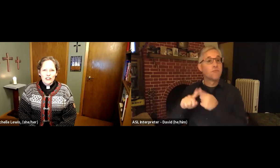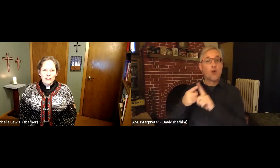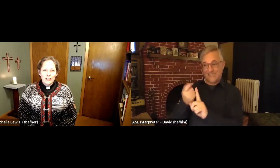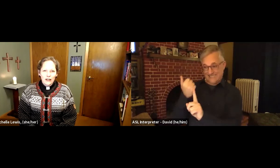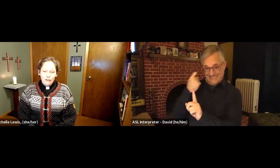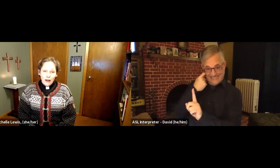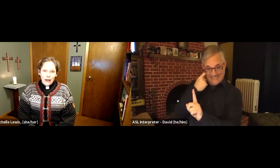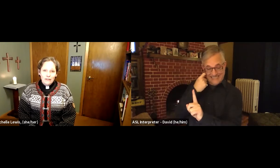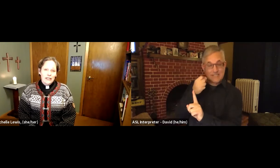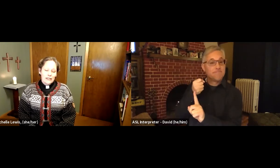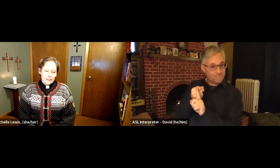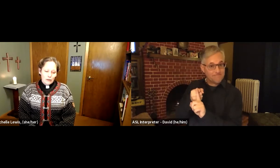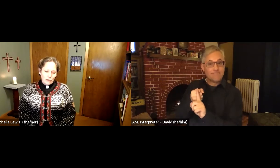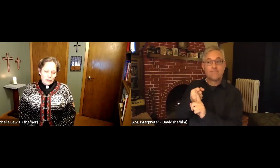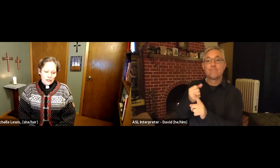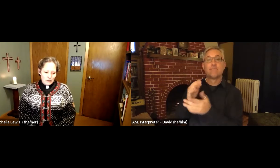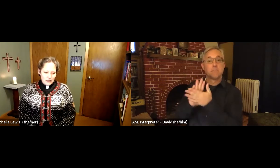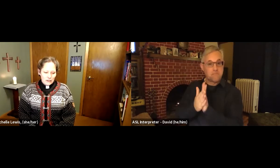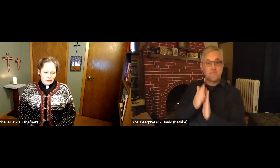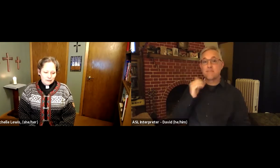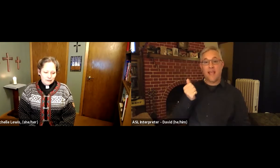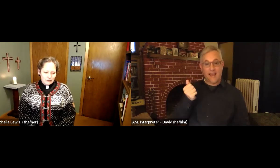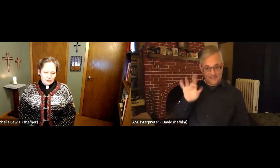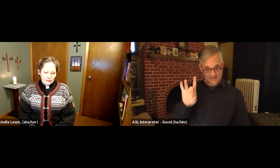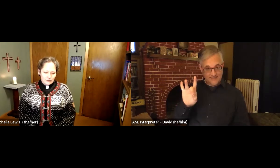and she died 5 days before Christmas.